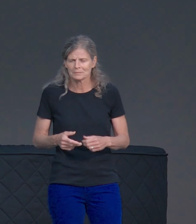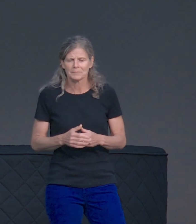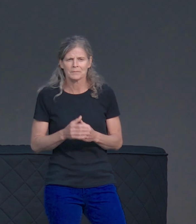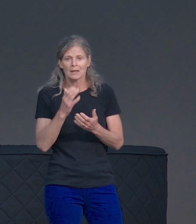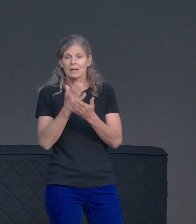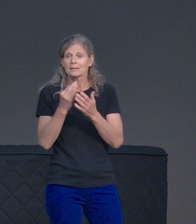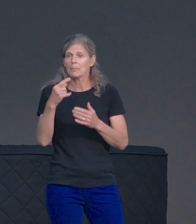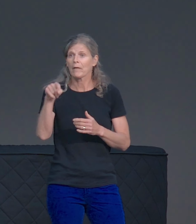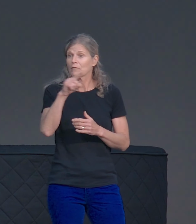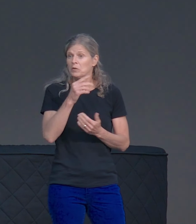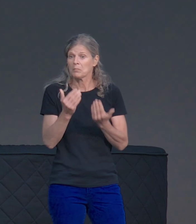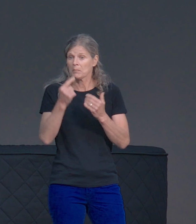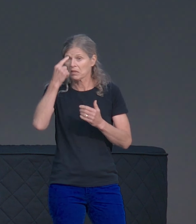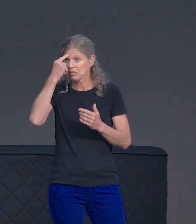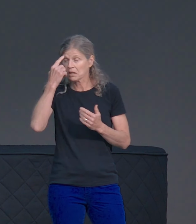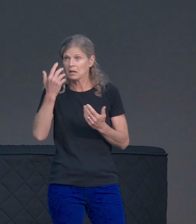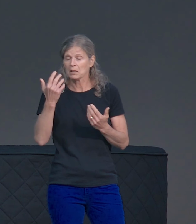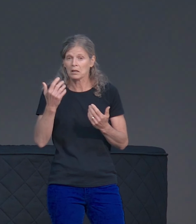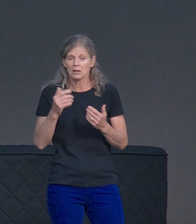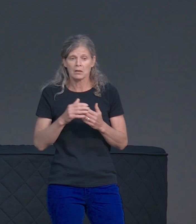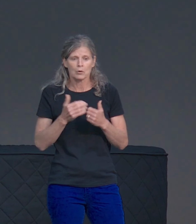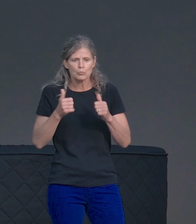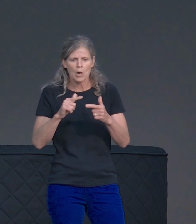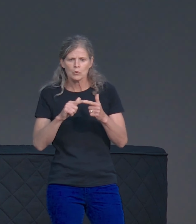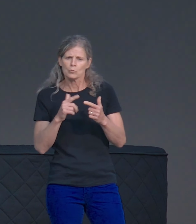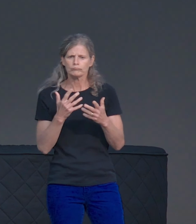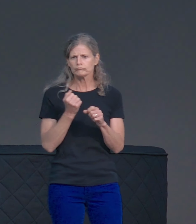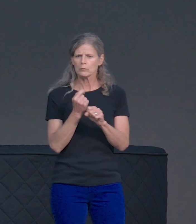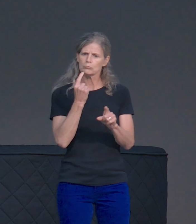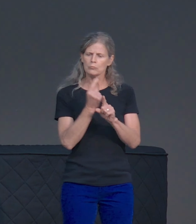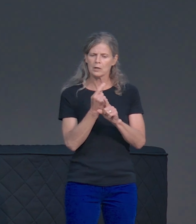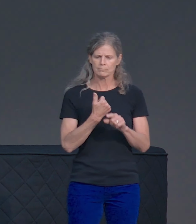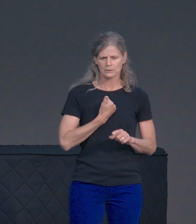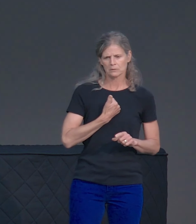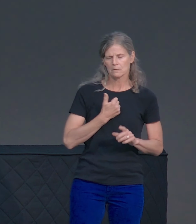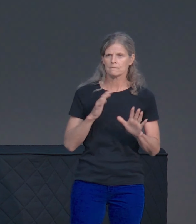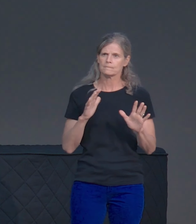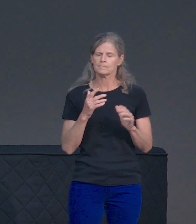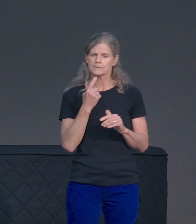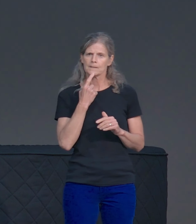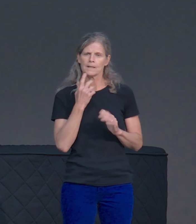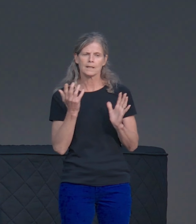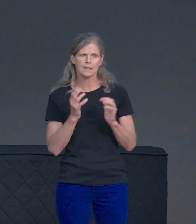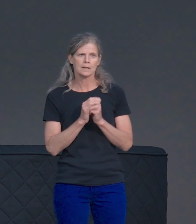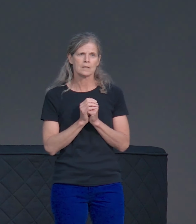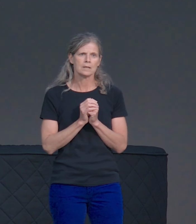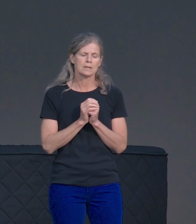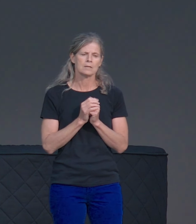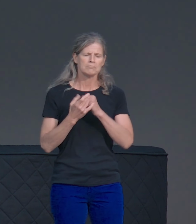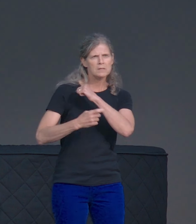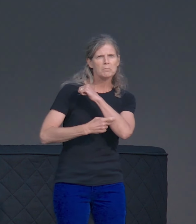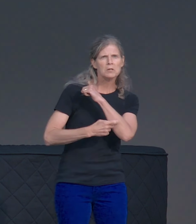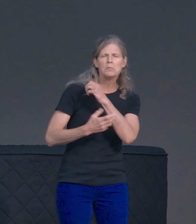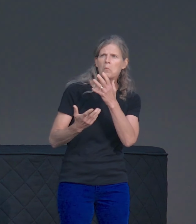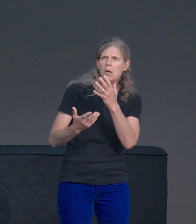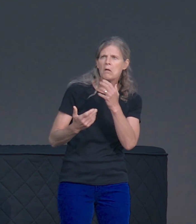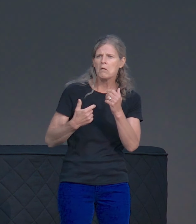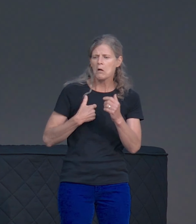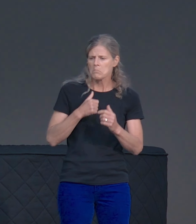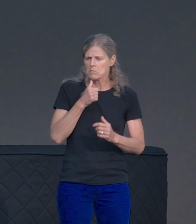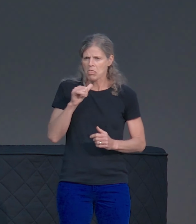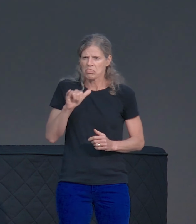Some of you may think in your mind and try to justify yourself in thinking about temptation. Well, I'm not